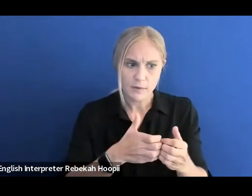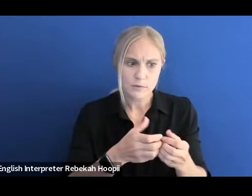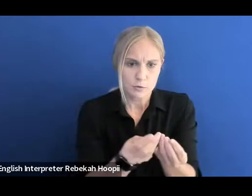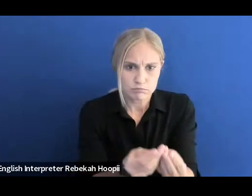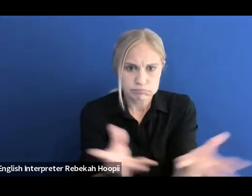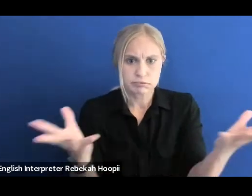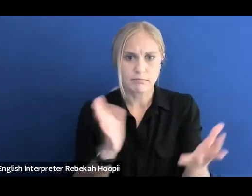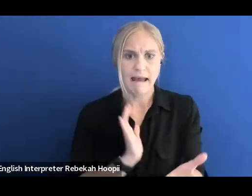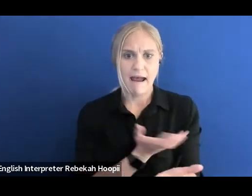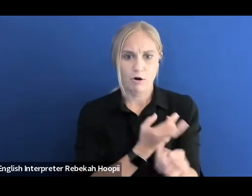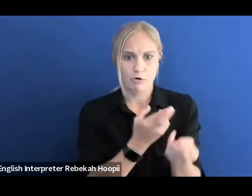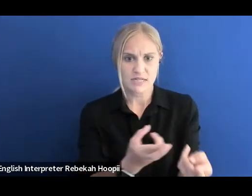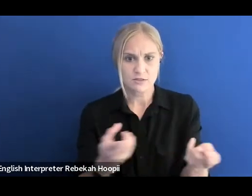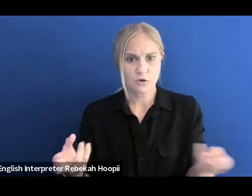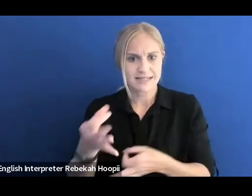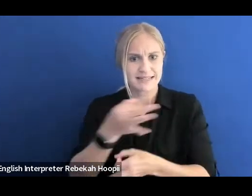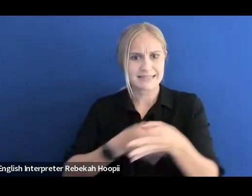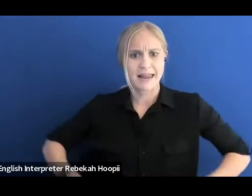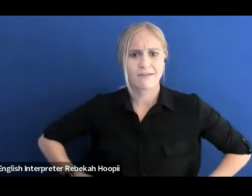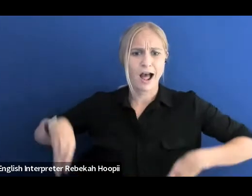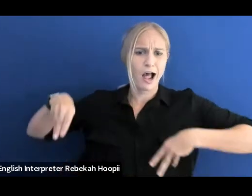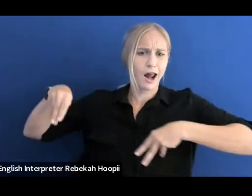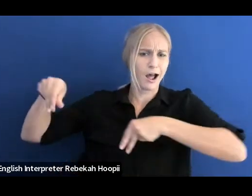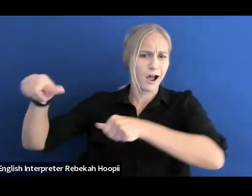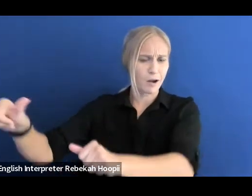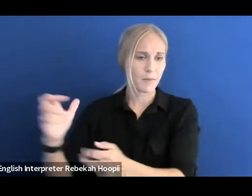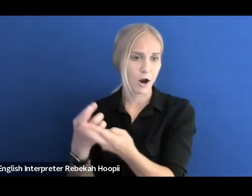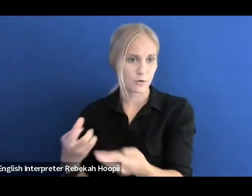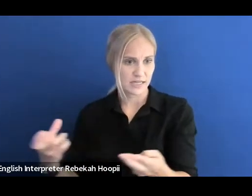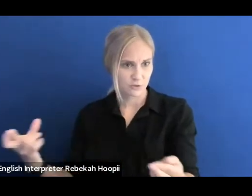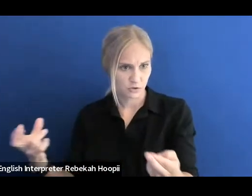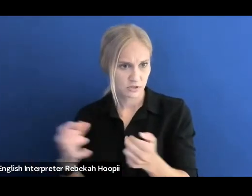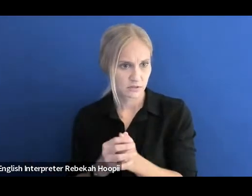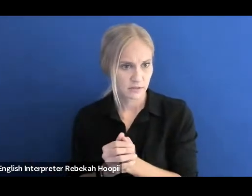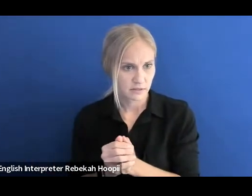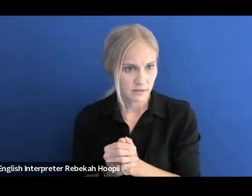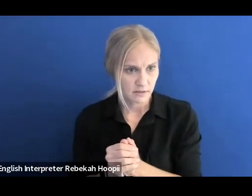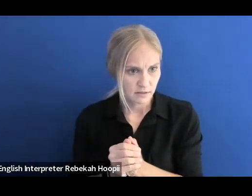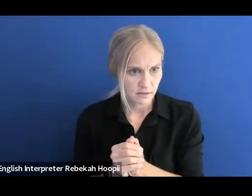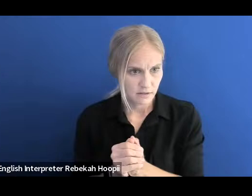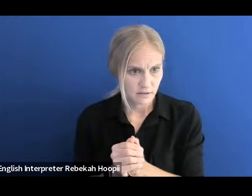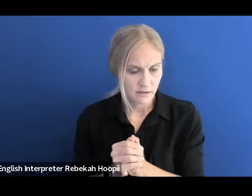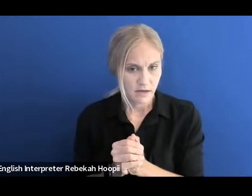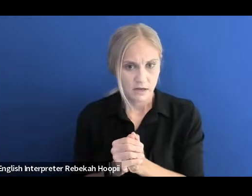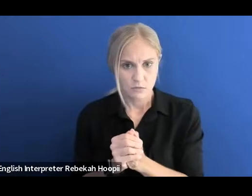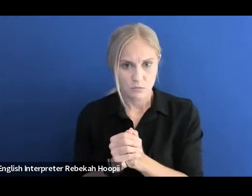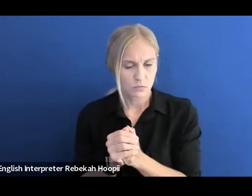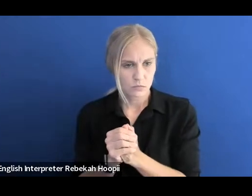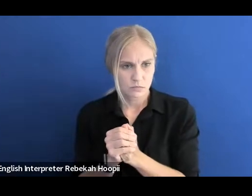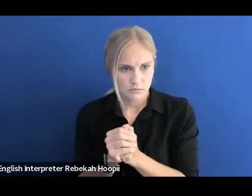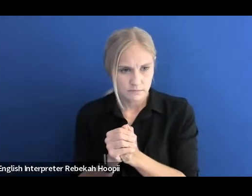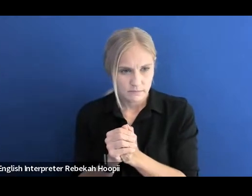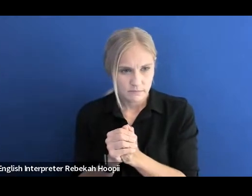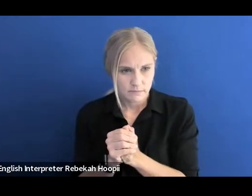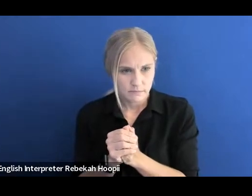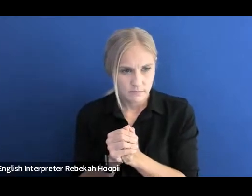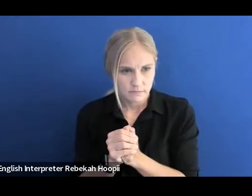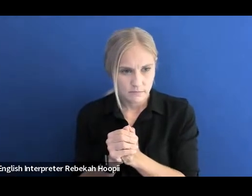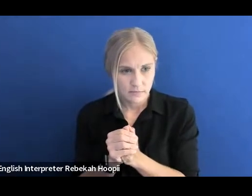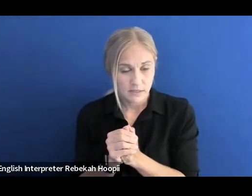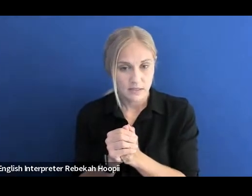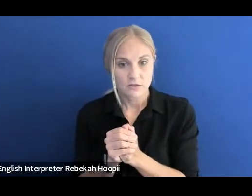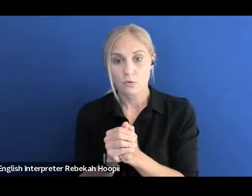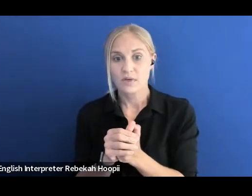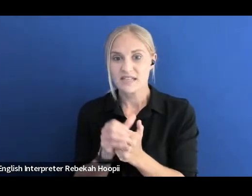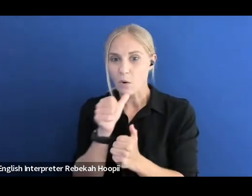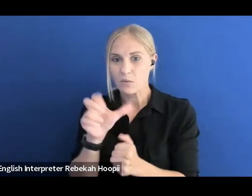wars for resources. There's no reason for us to not have integrity and pay people for the resources in other countries.